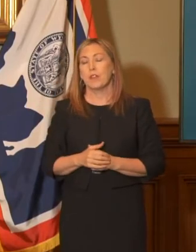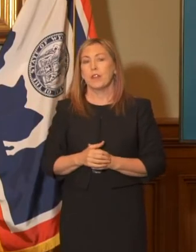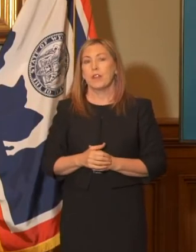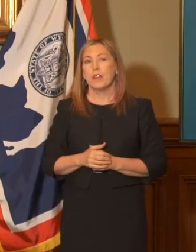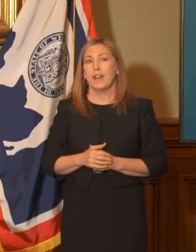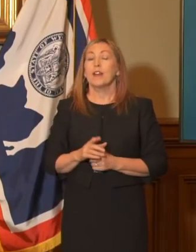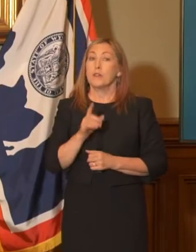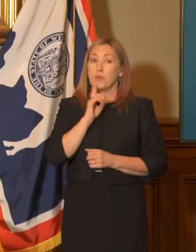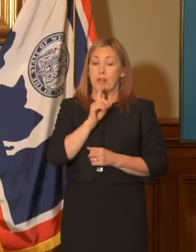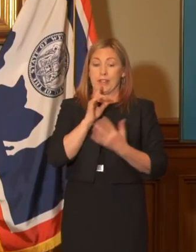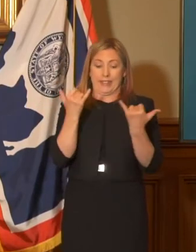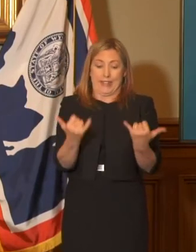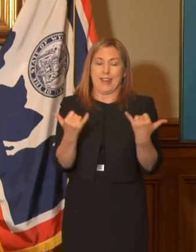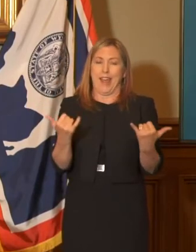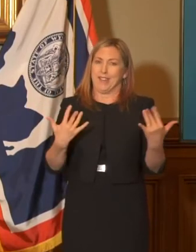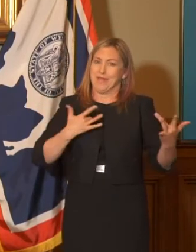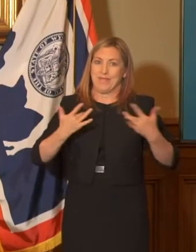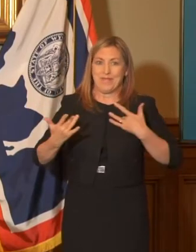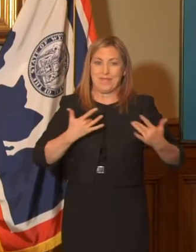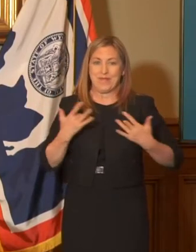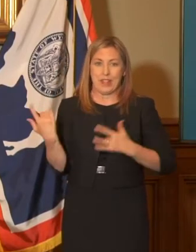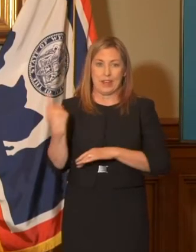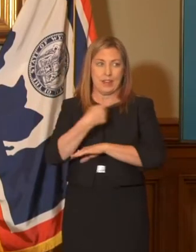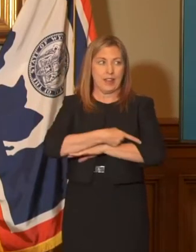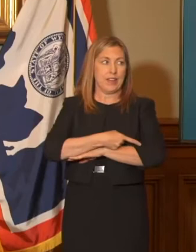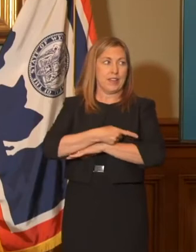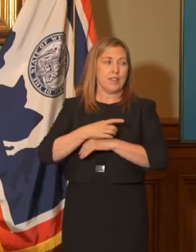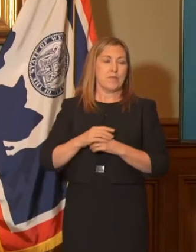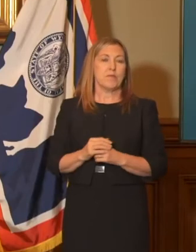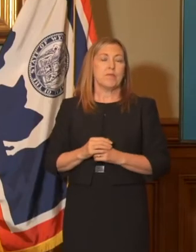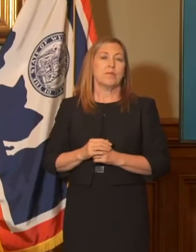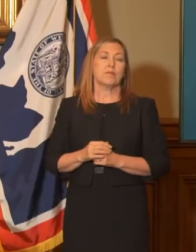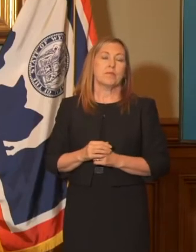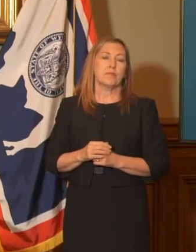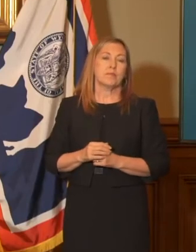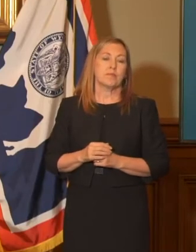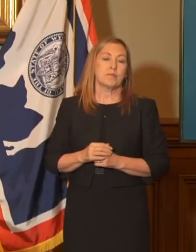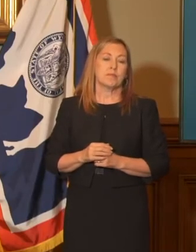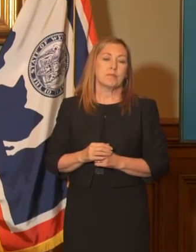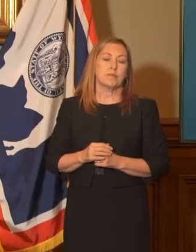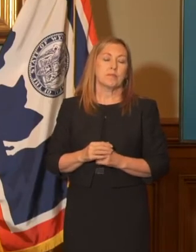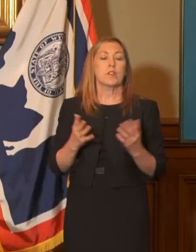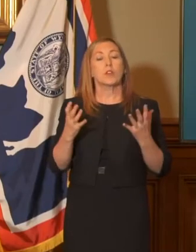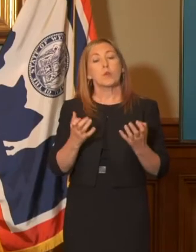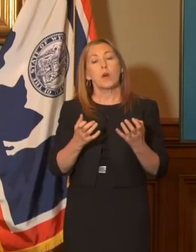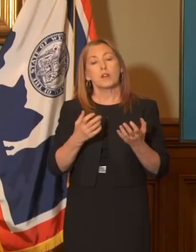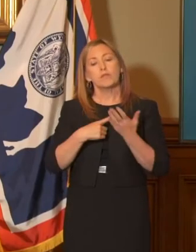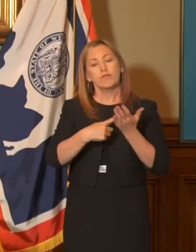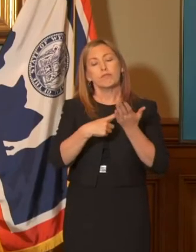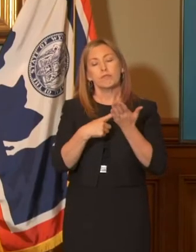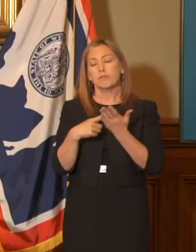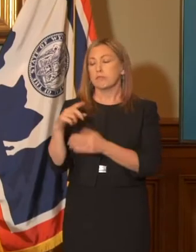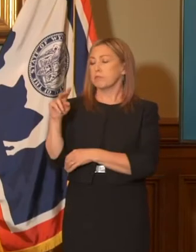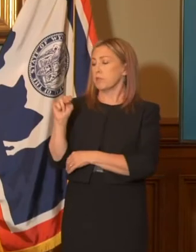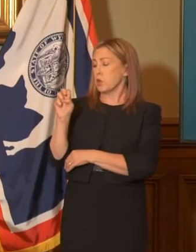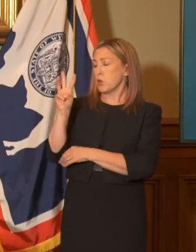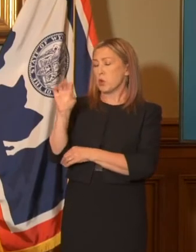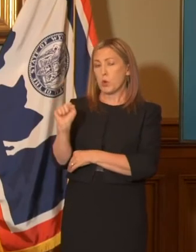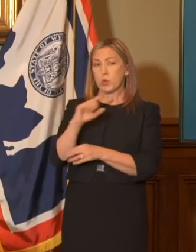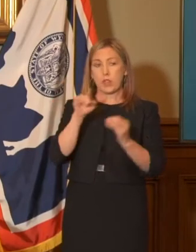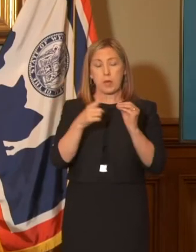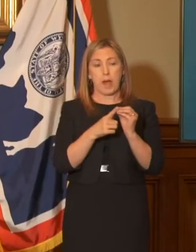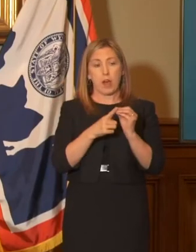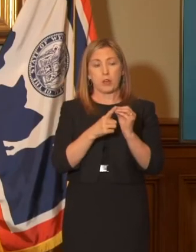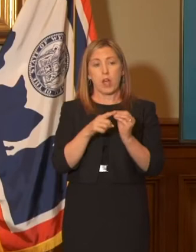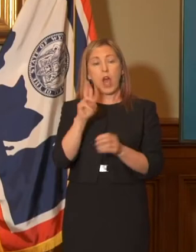indeed an exciting day in Wyoming. I do want to talk a little bit about some news we can offer on